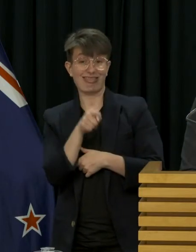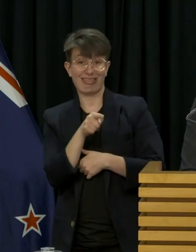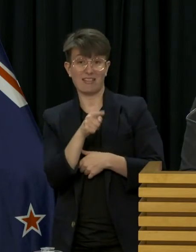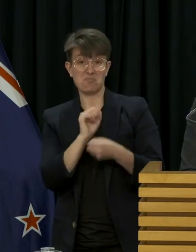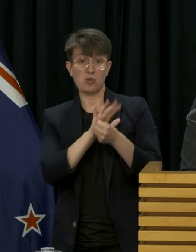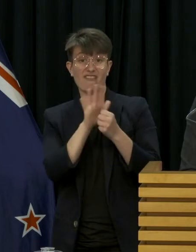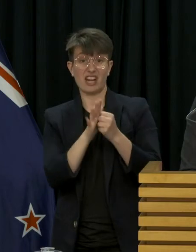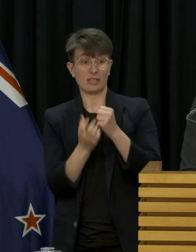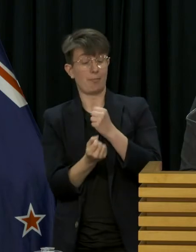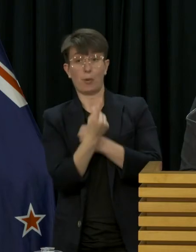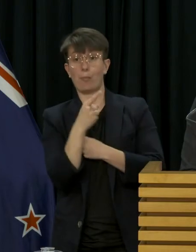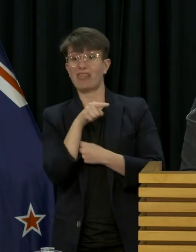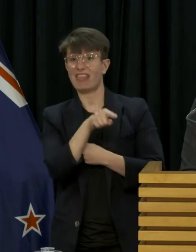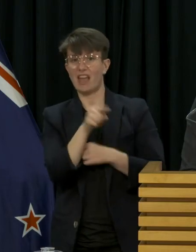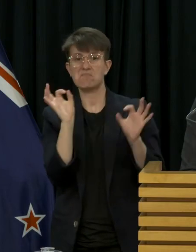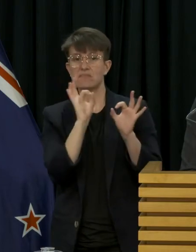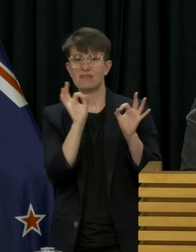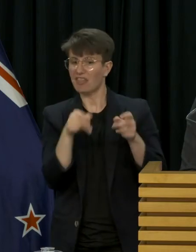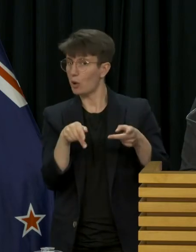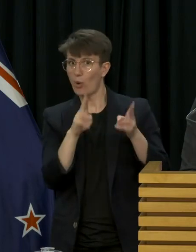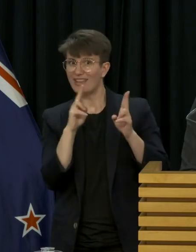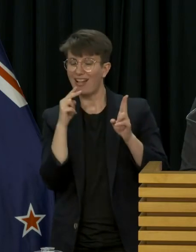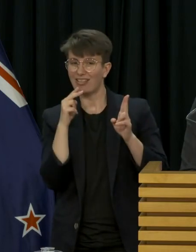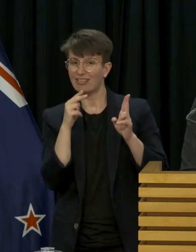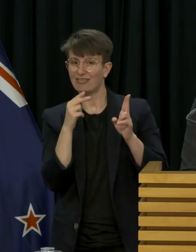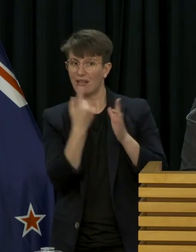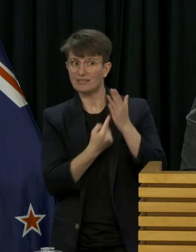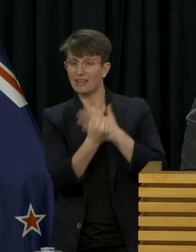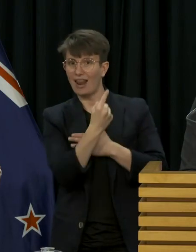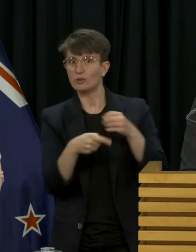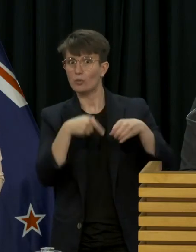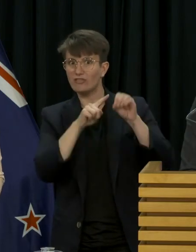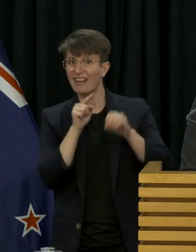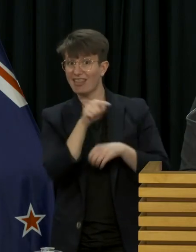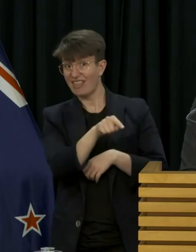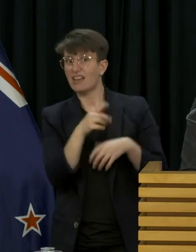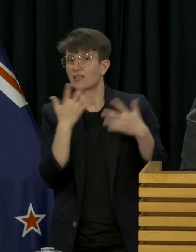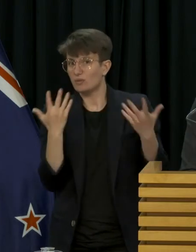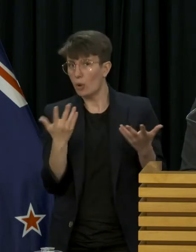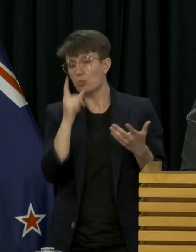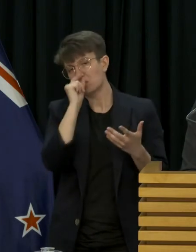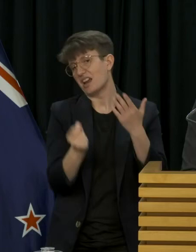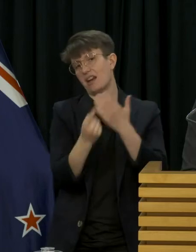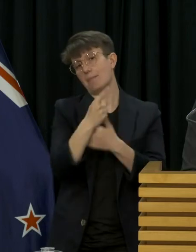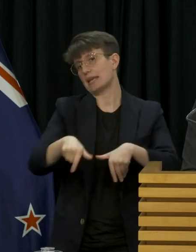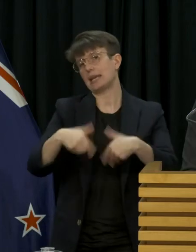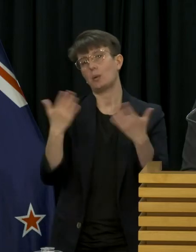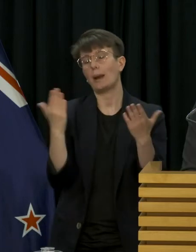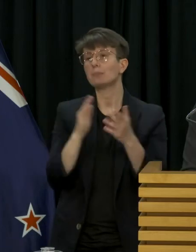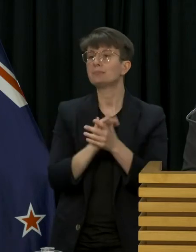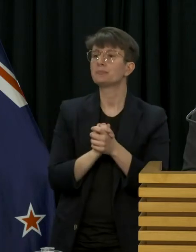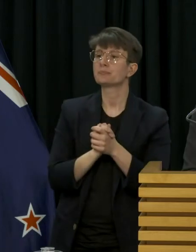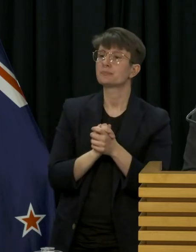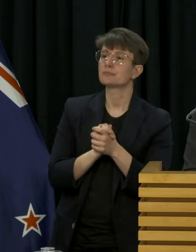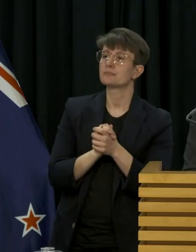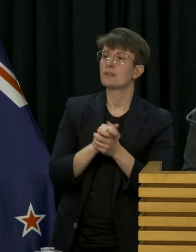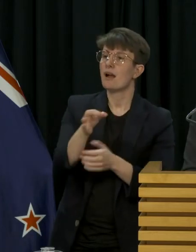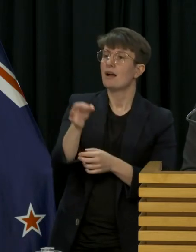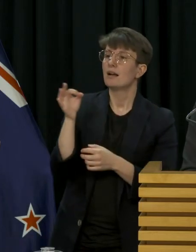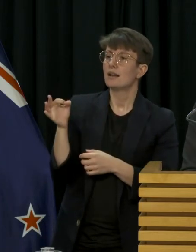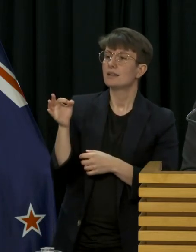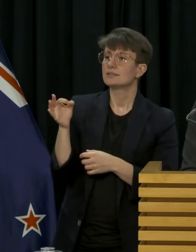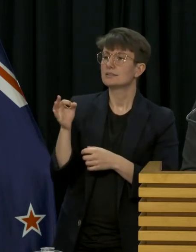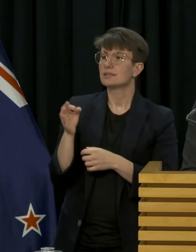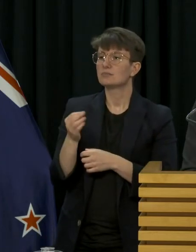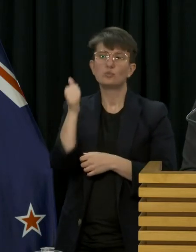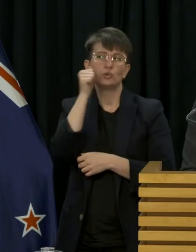and yet there obviously was some risk there. So it's not the only thing we would want to take into account. Have you got a time frame around when this conversation with ministers will